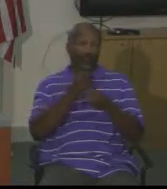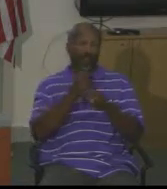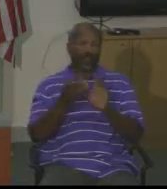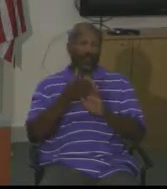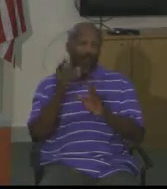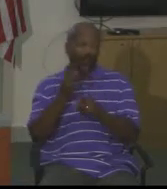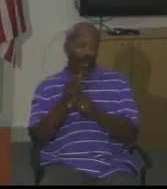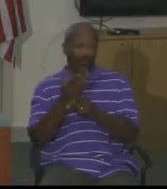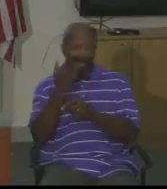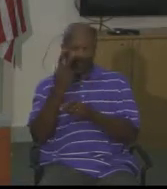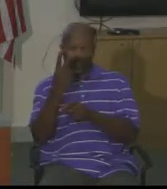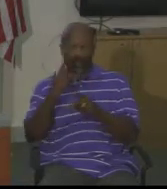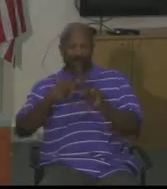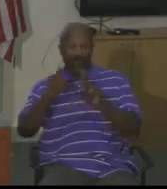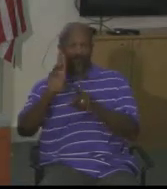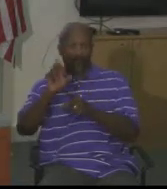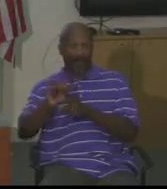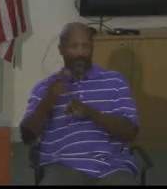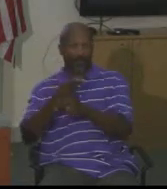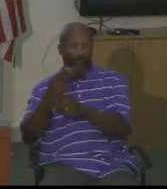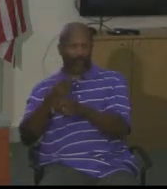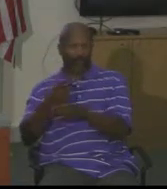operate because they were two different bus standards.